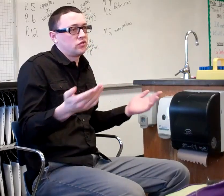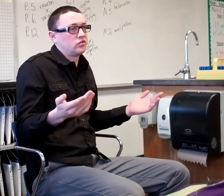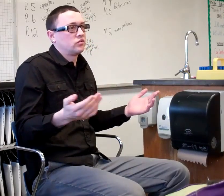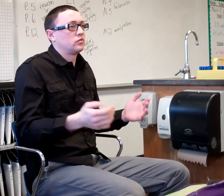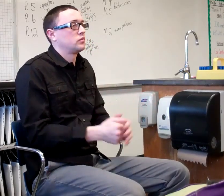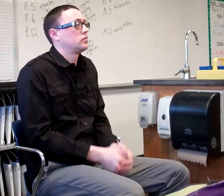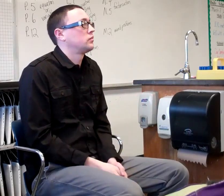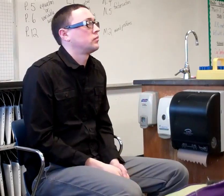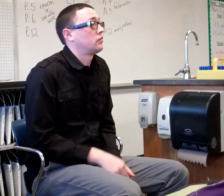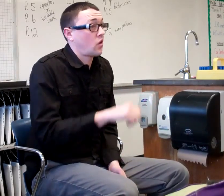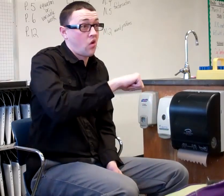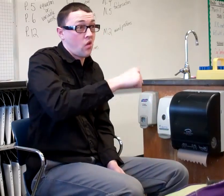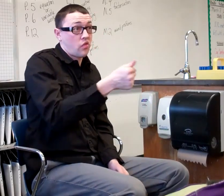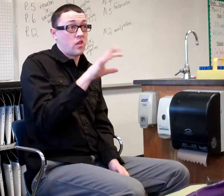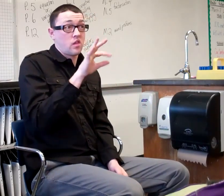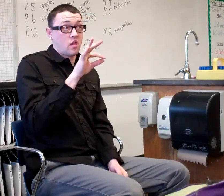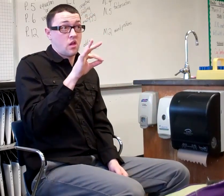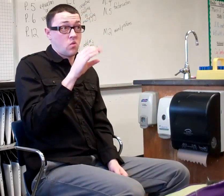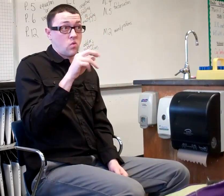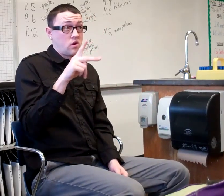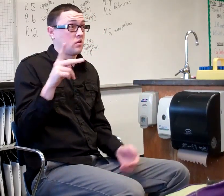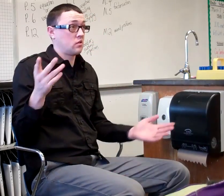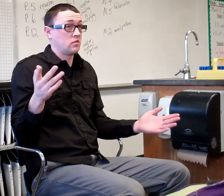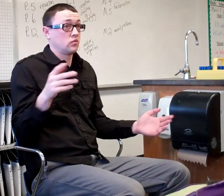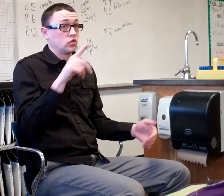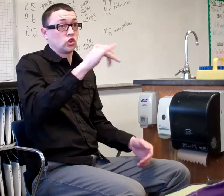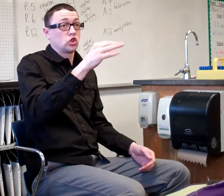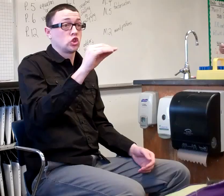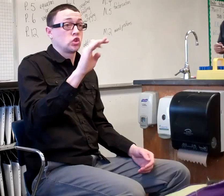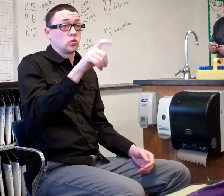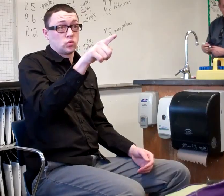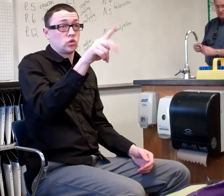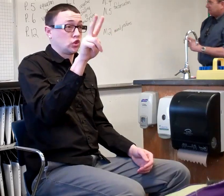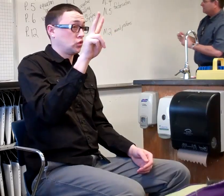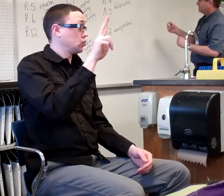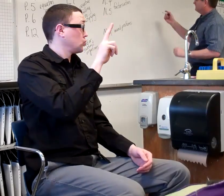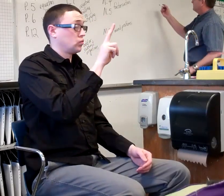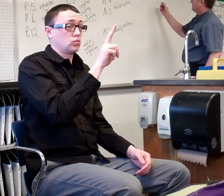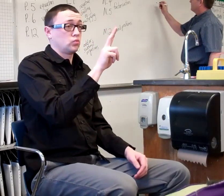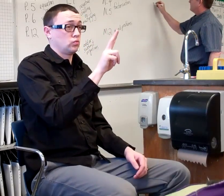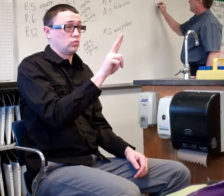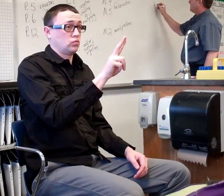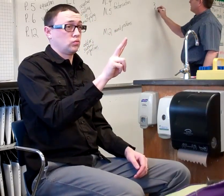Is the other 9 okay? Joe? 2. 2?